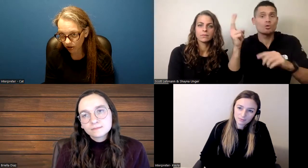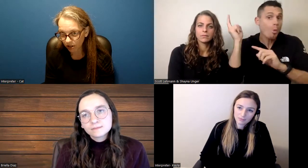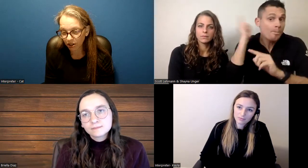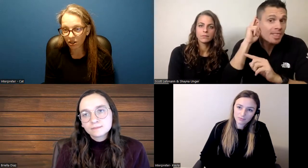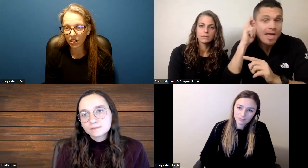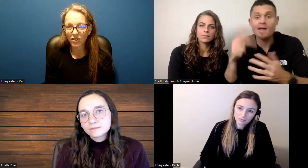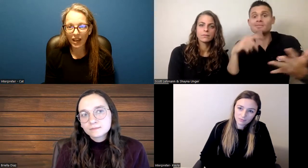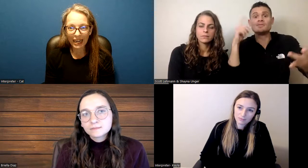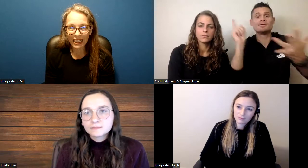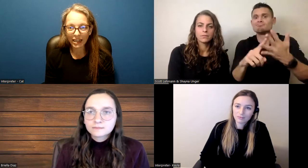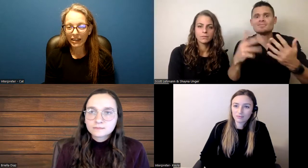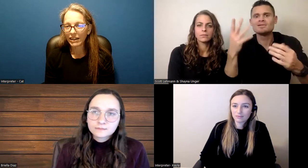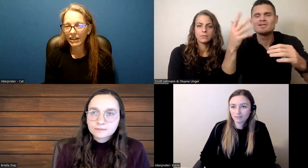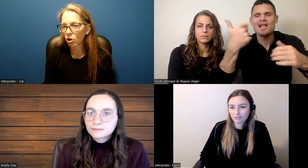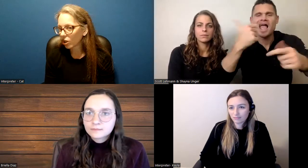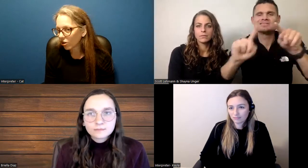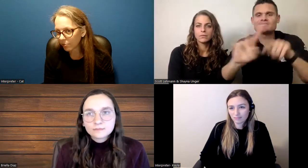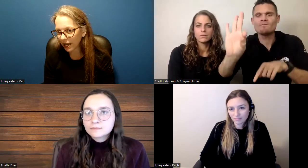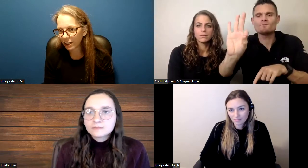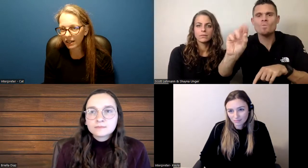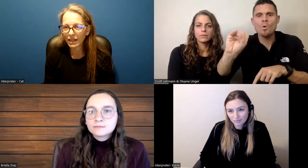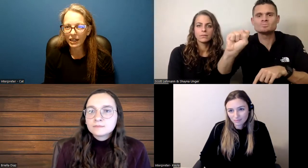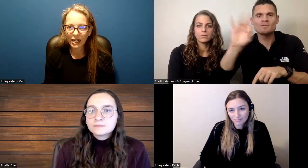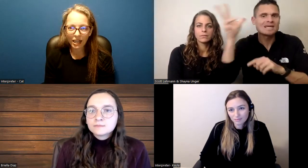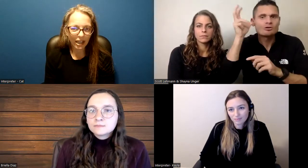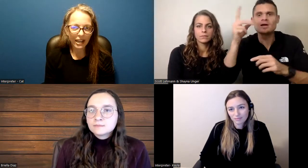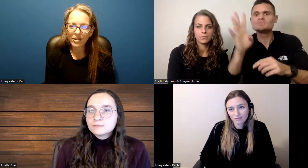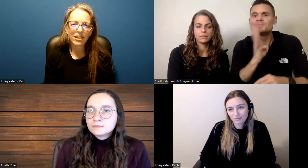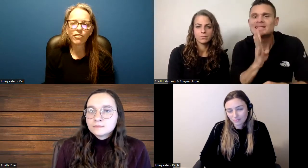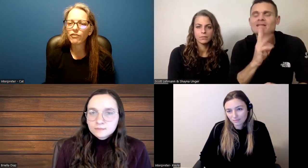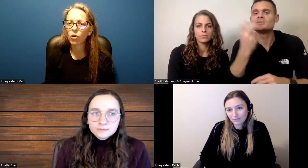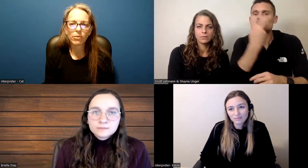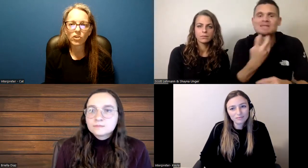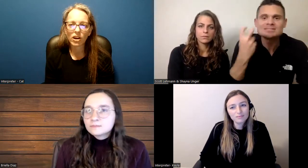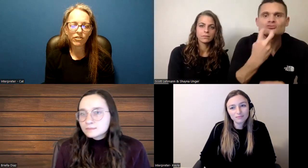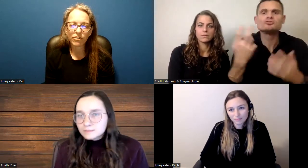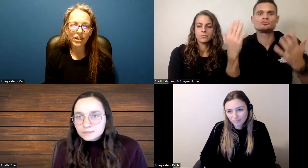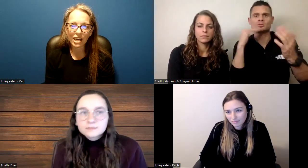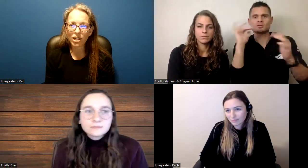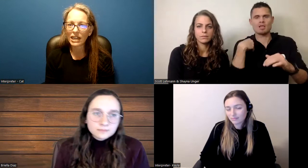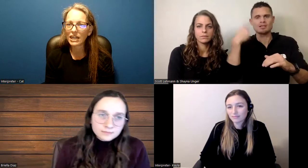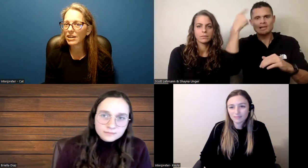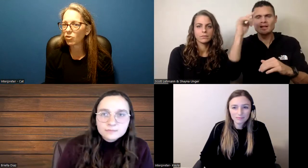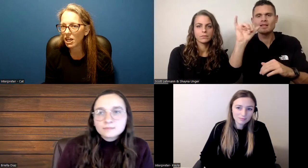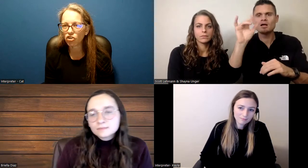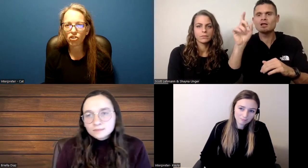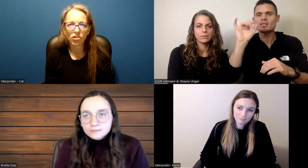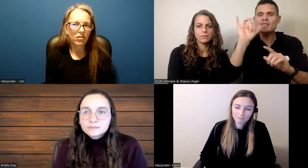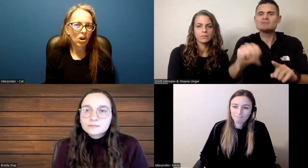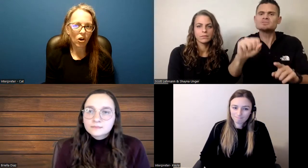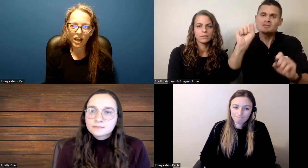hear, signing, cochlear implant, hearing aids, different forms of hearing,